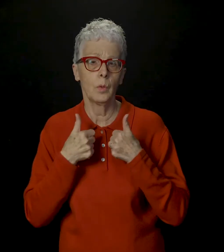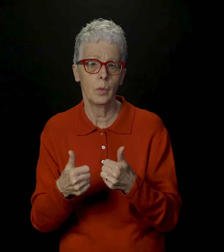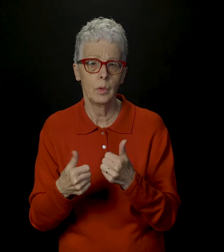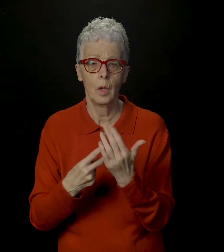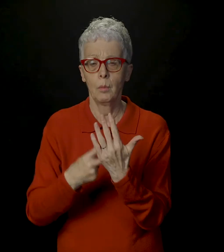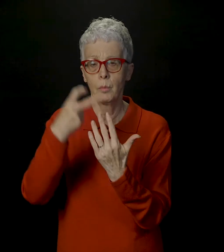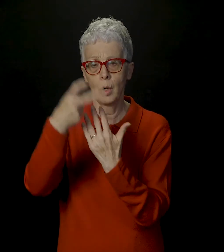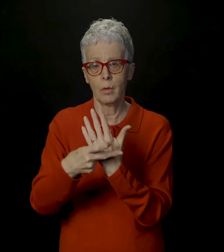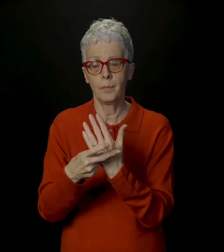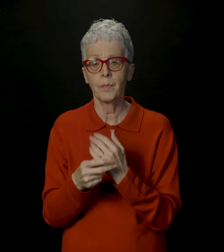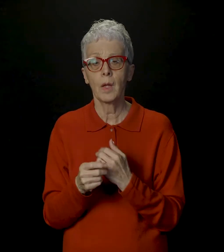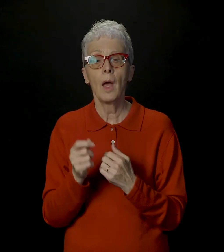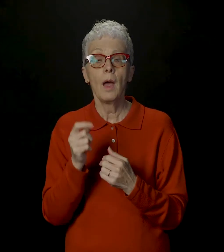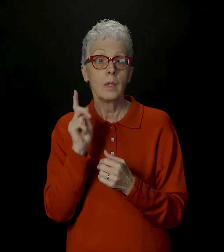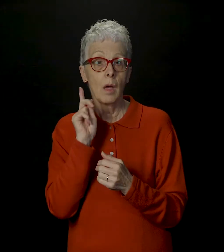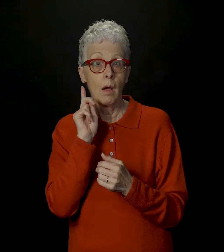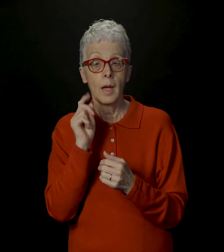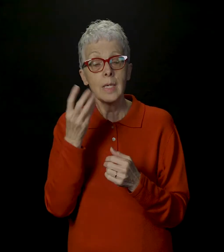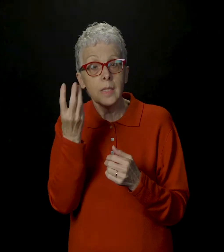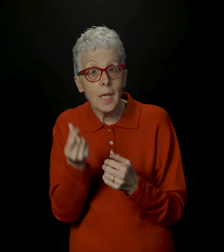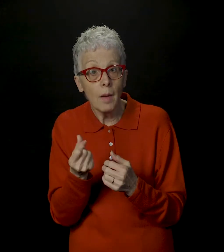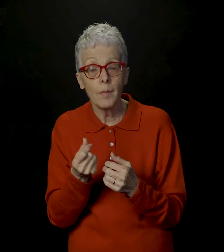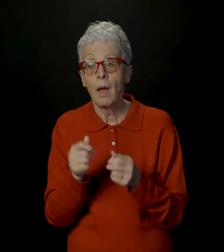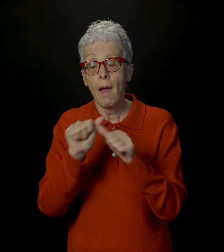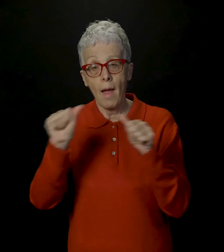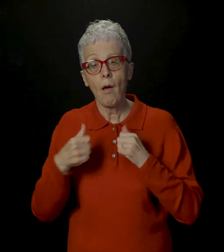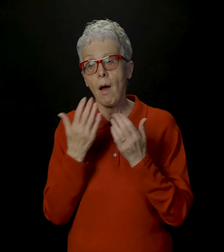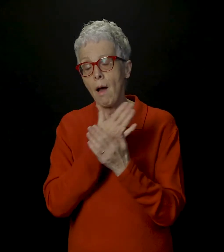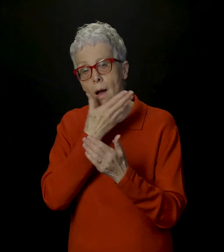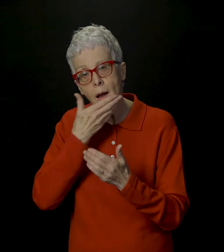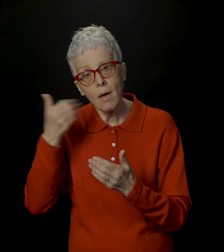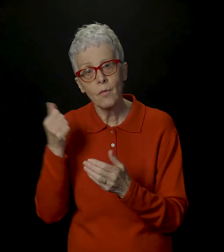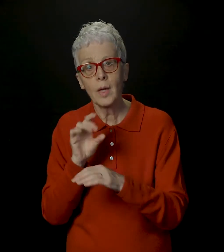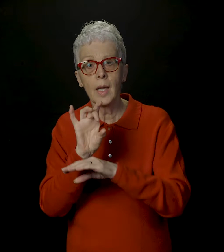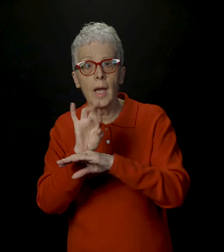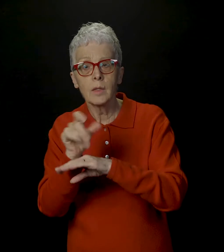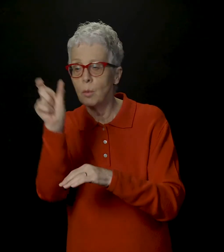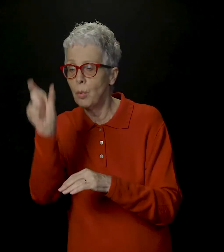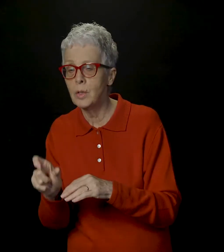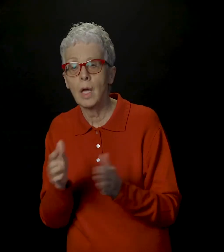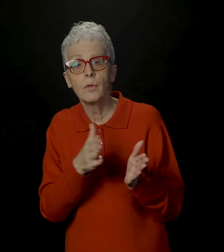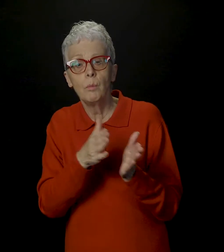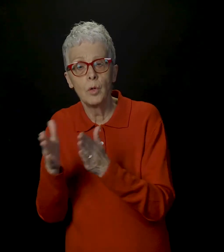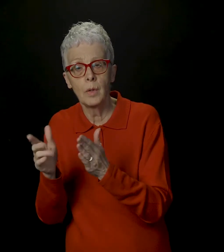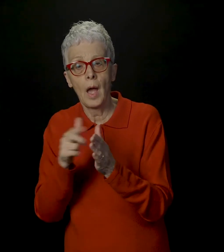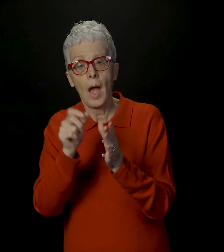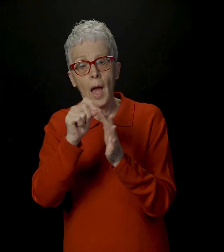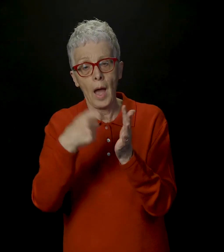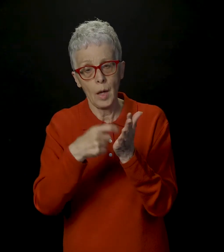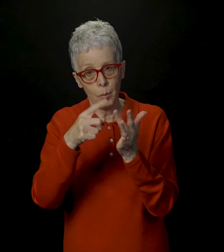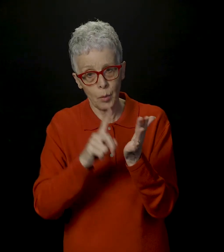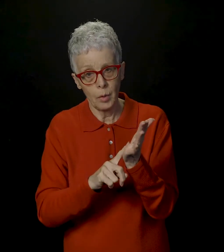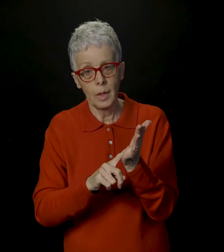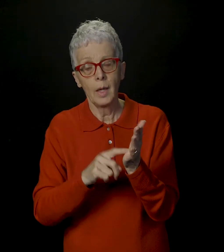year Some of our lovely counsellors Moved on to other things And we welcomed Three beautiful counsellors April Rook Ed